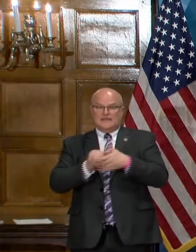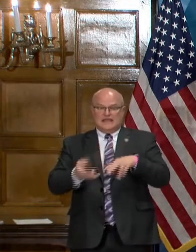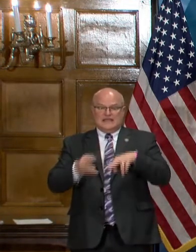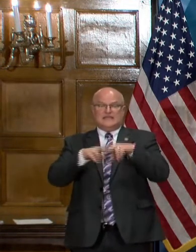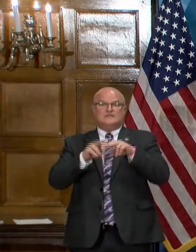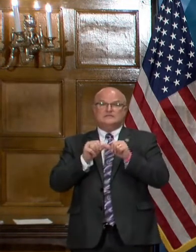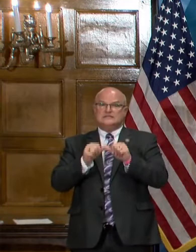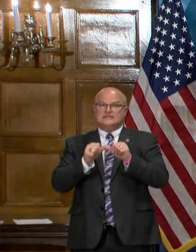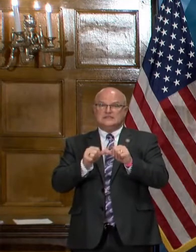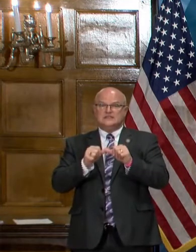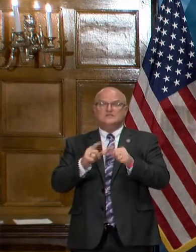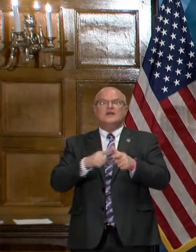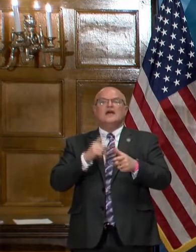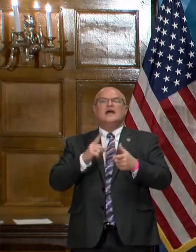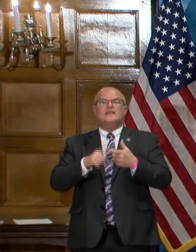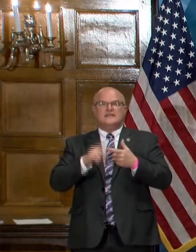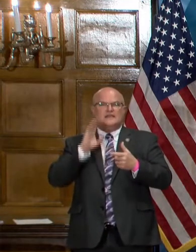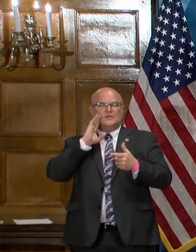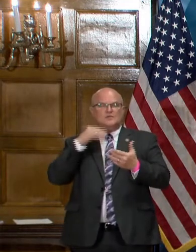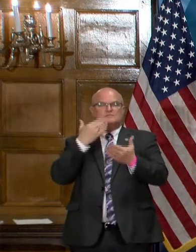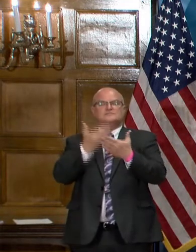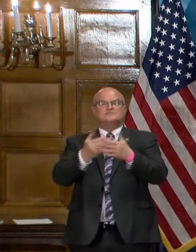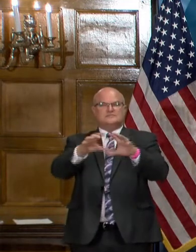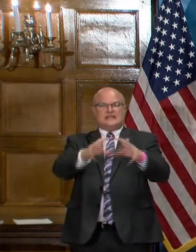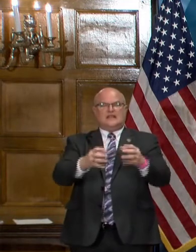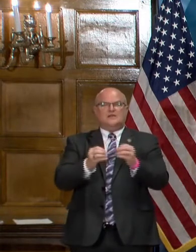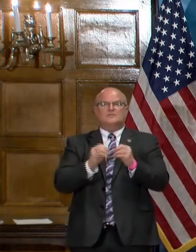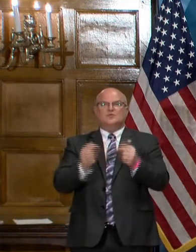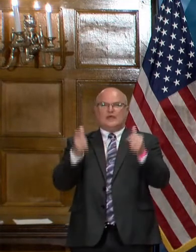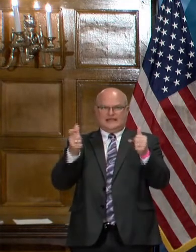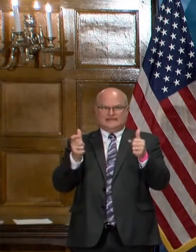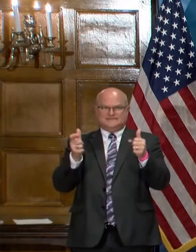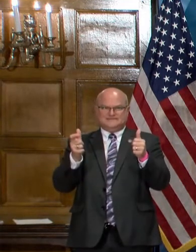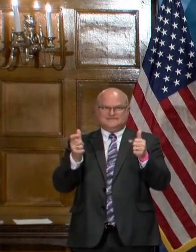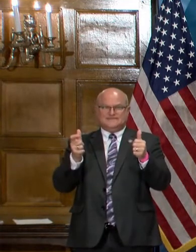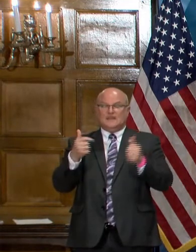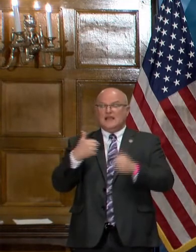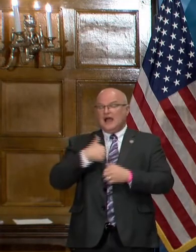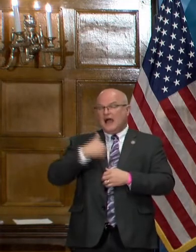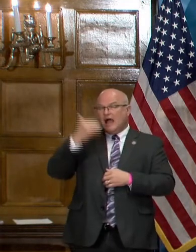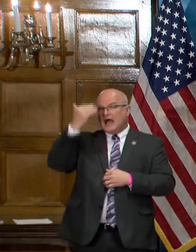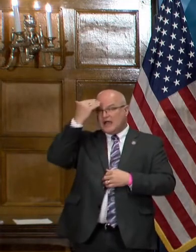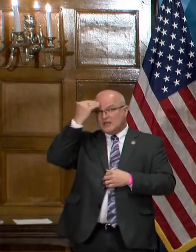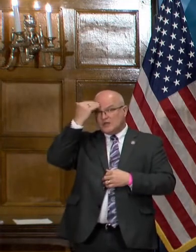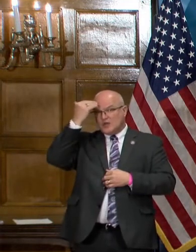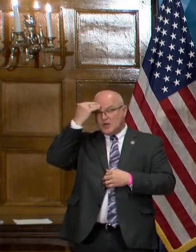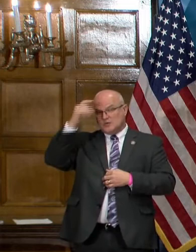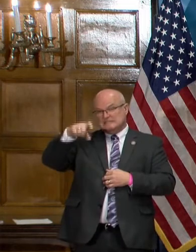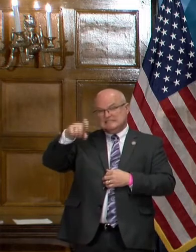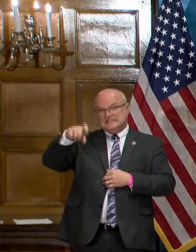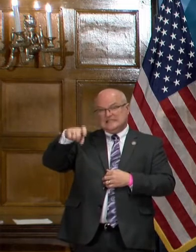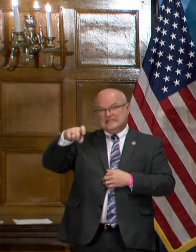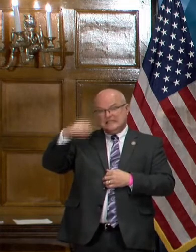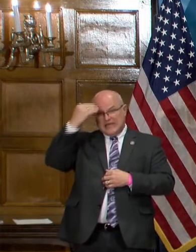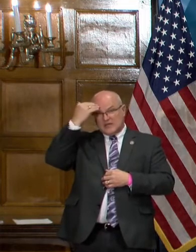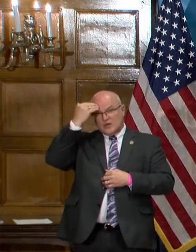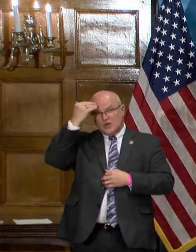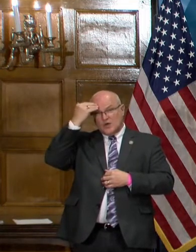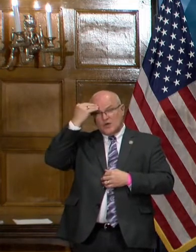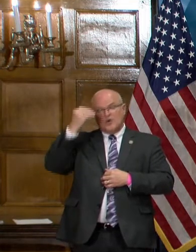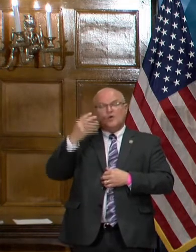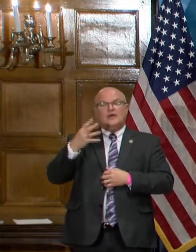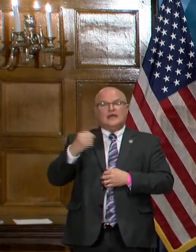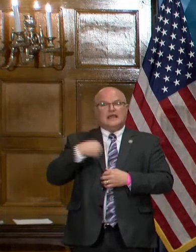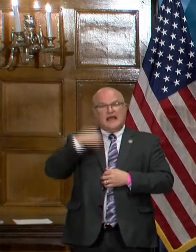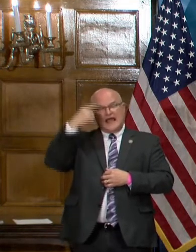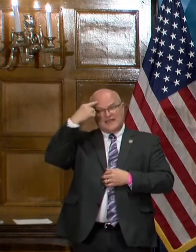increase continues, then we're going to get to those categories more quickly. I know that there is a great need for it, and so